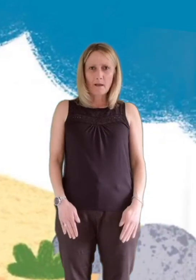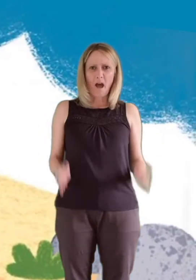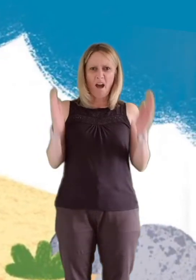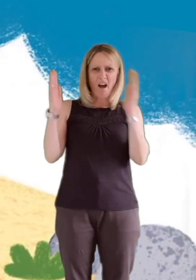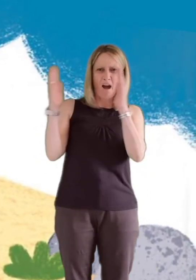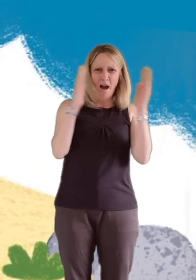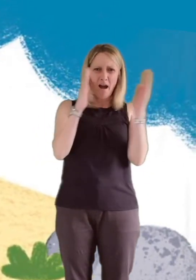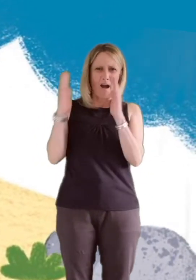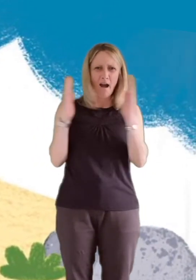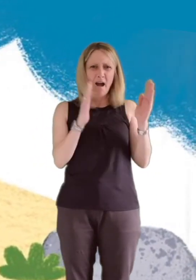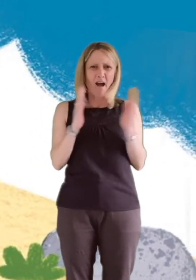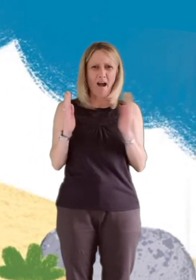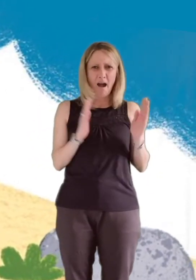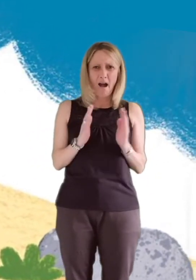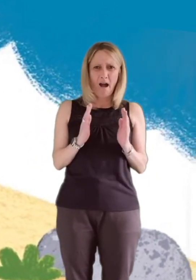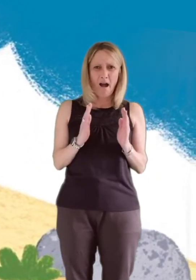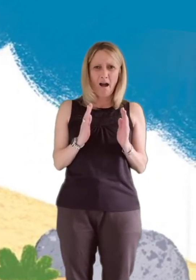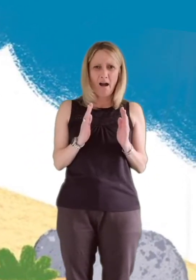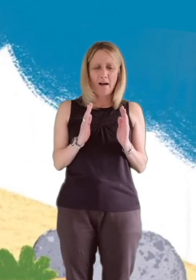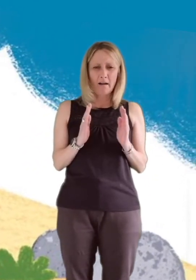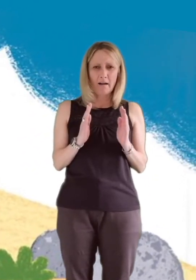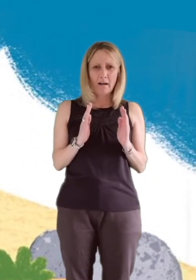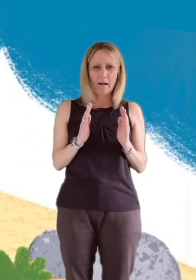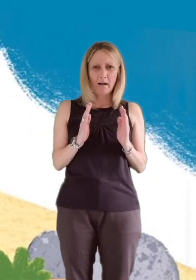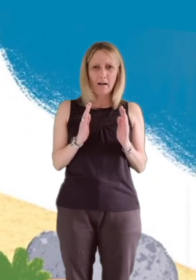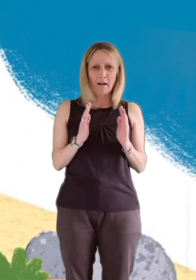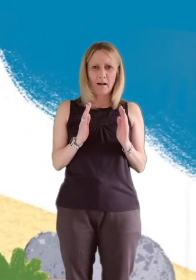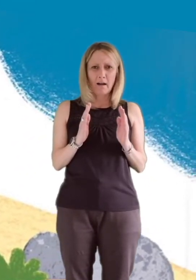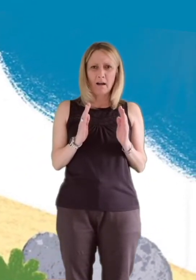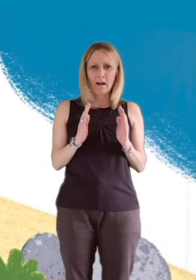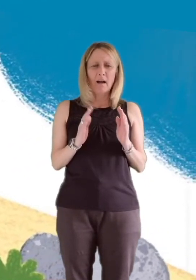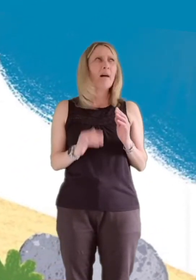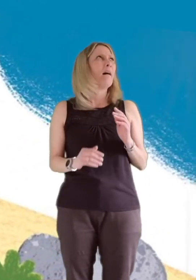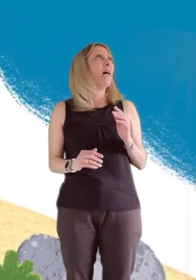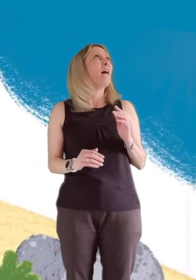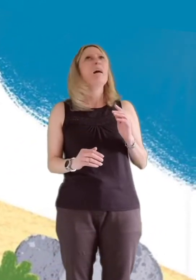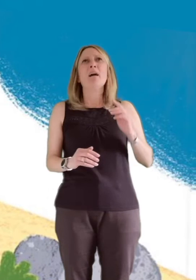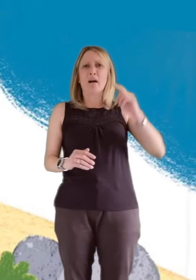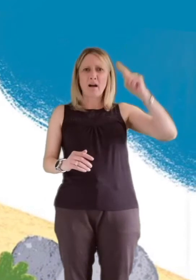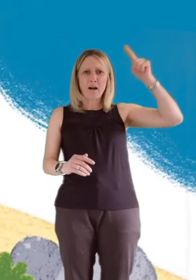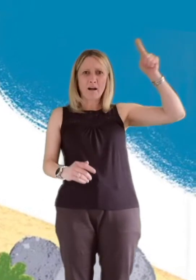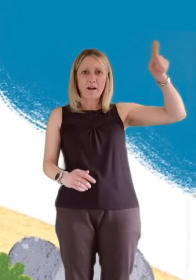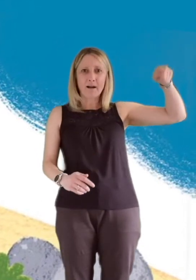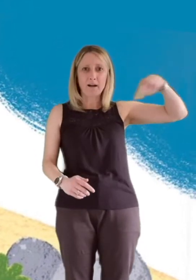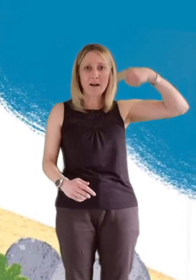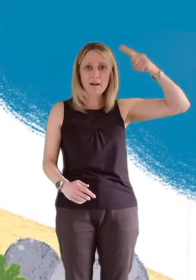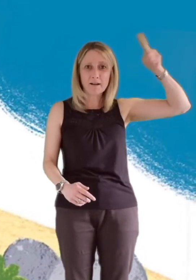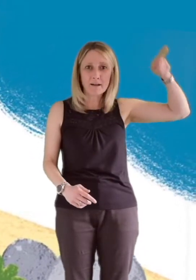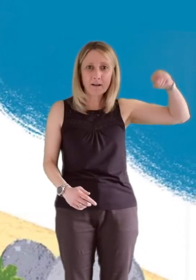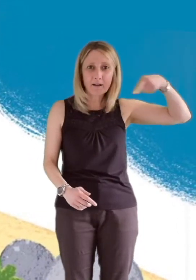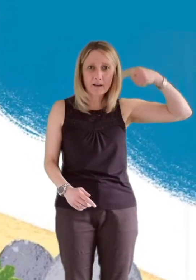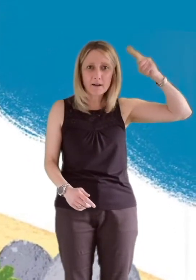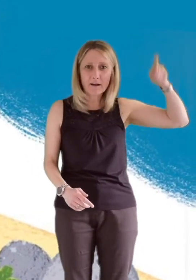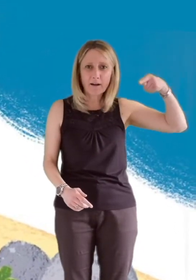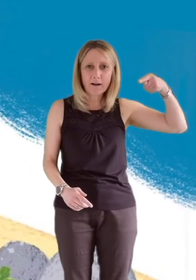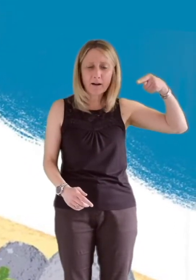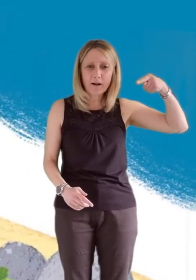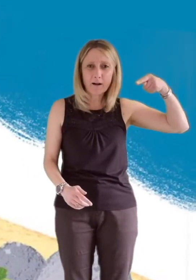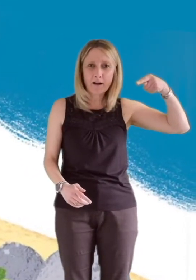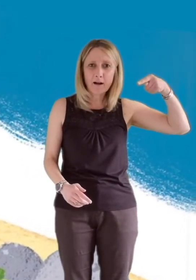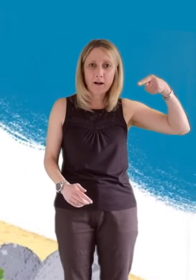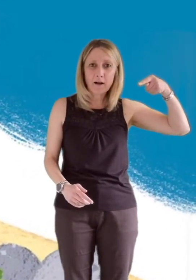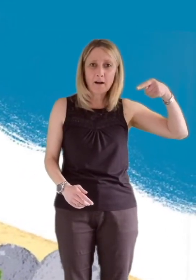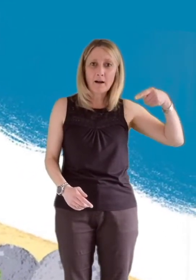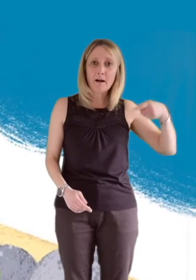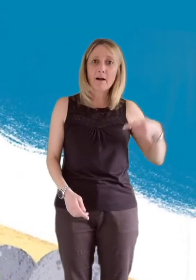A storm, said Worrysaurus, when it's so dry and hot and sunny. But